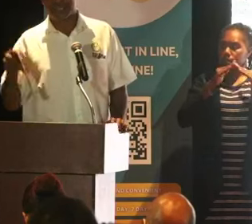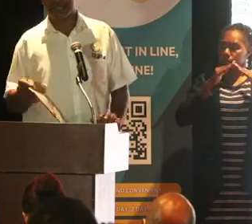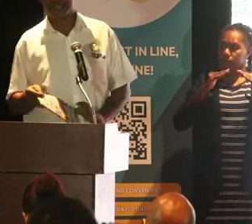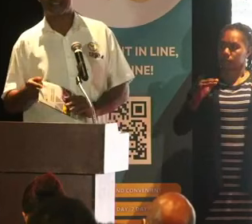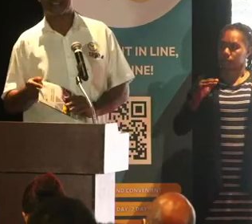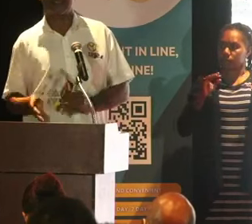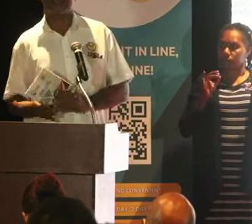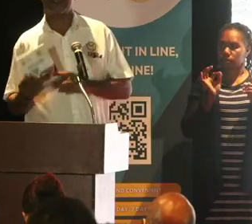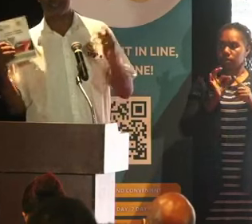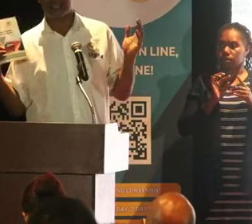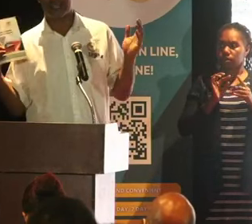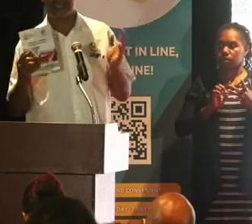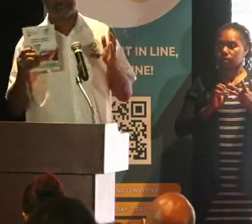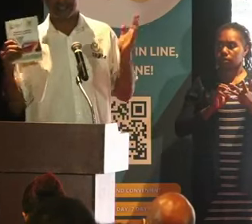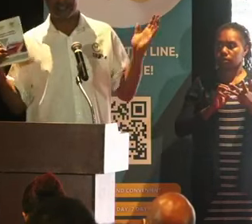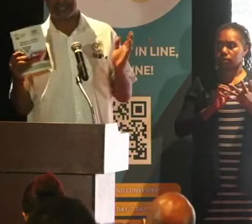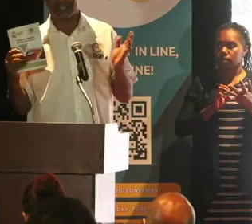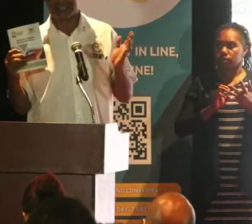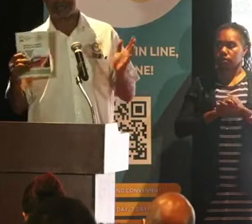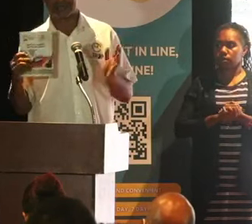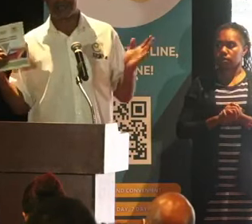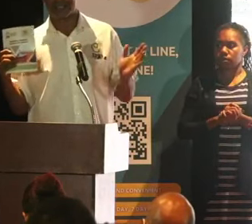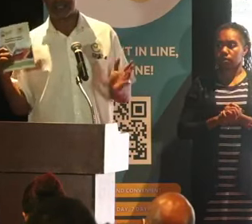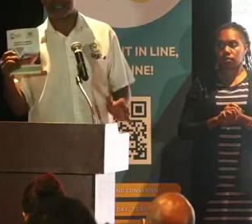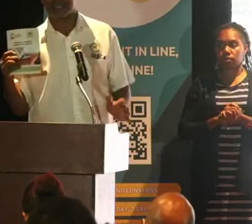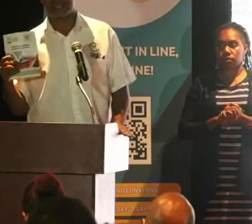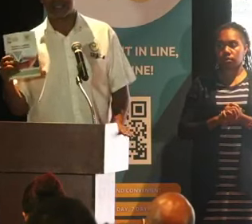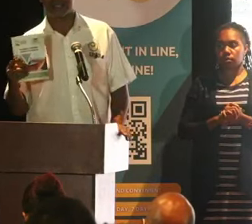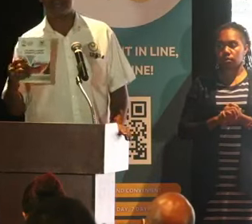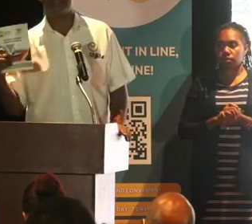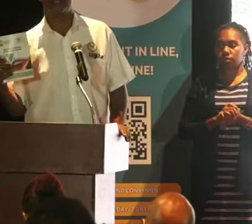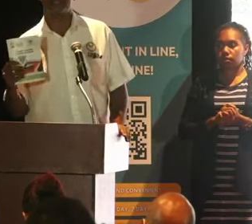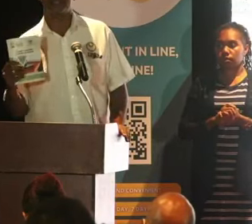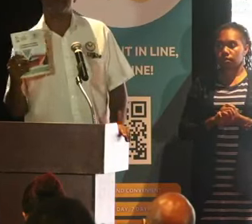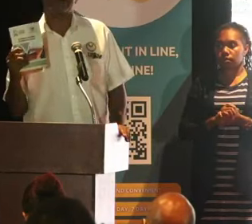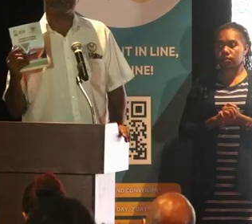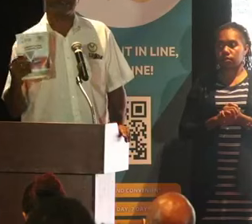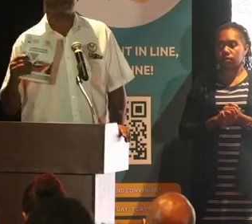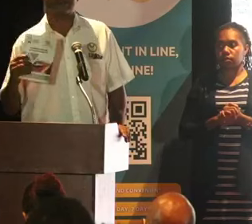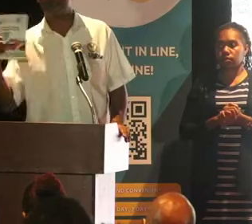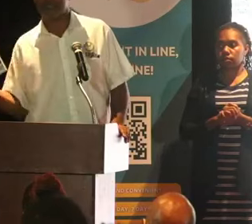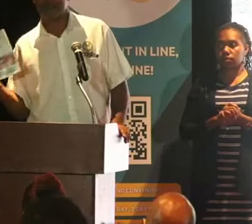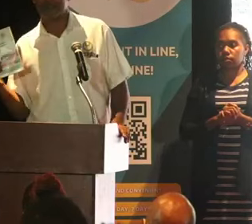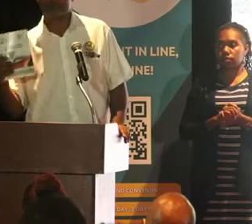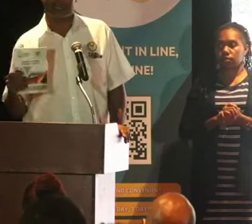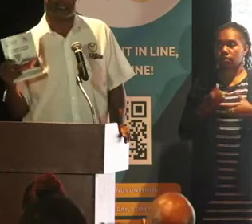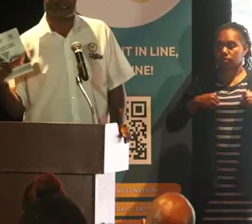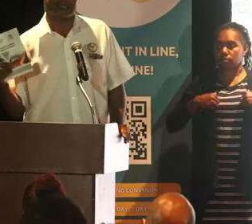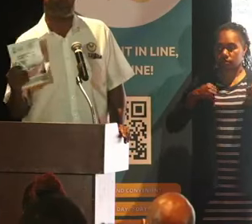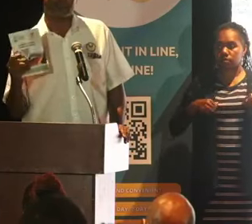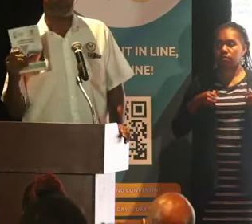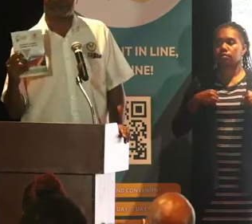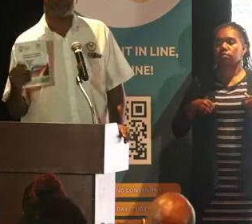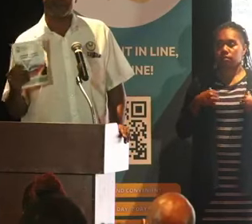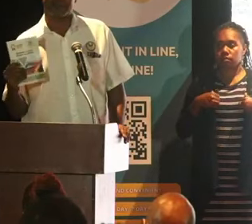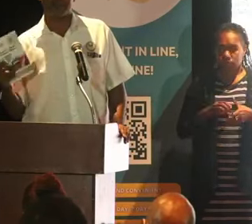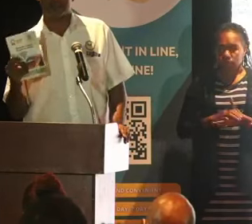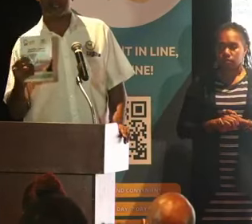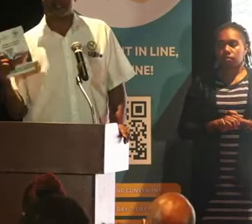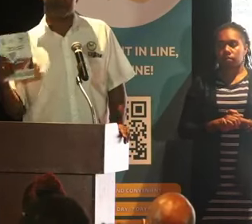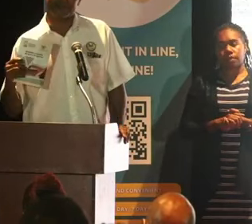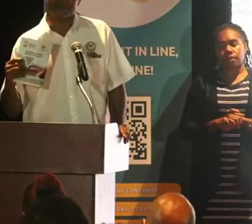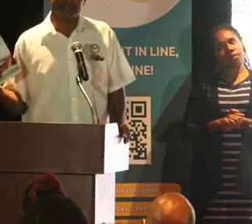booklet gives those different types of information about where to get those licenses, or